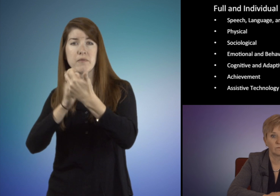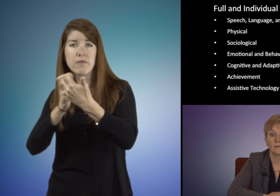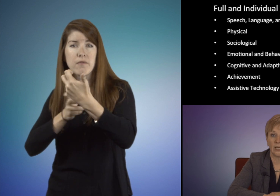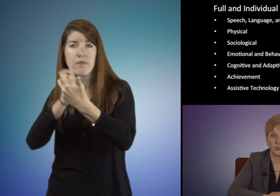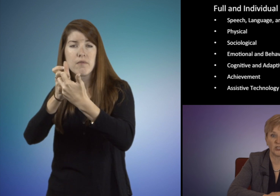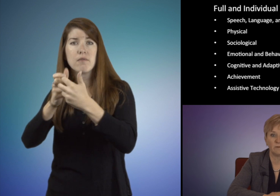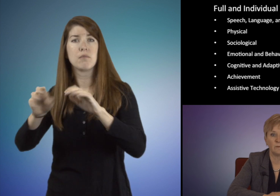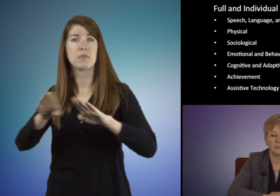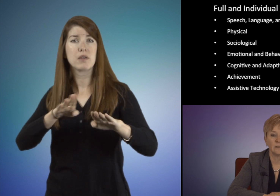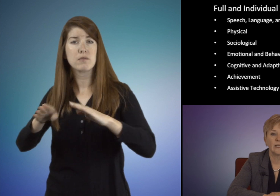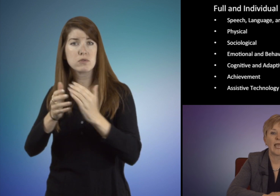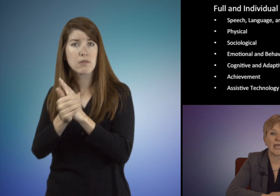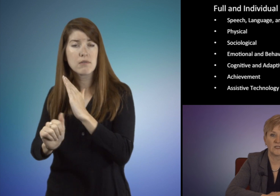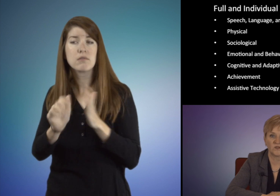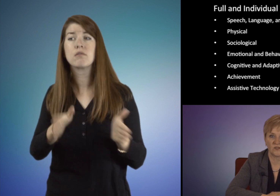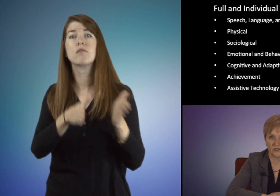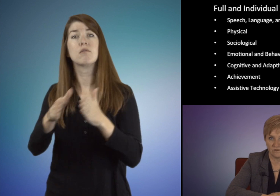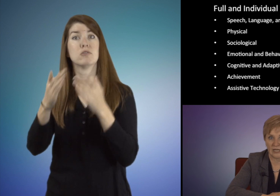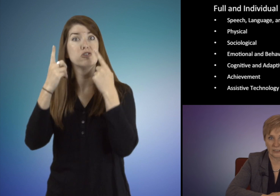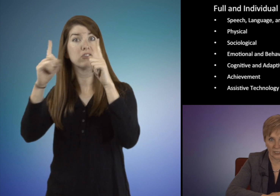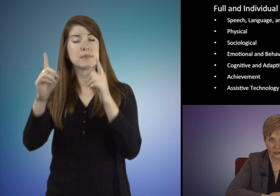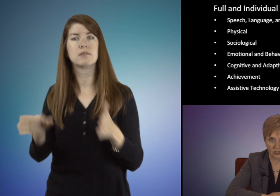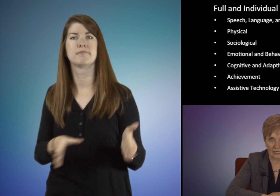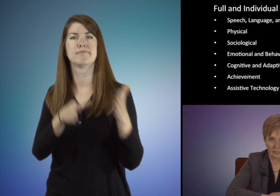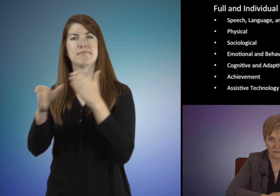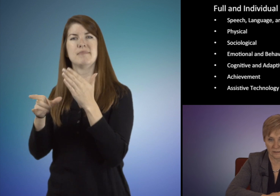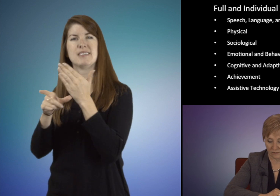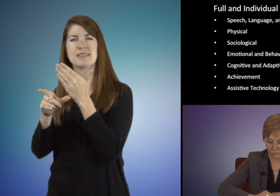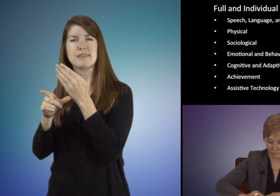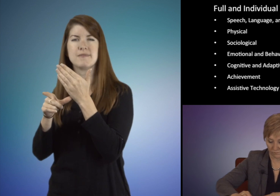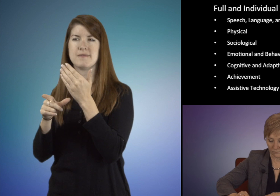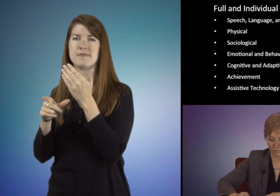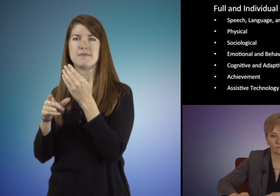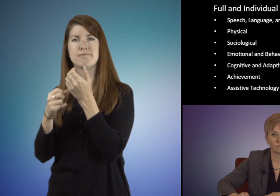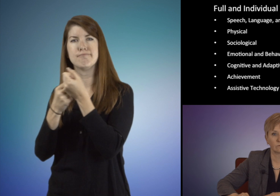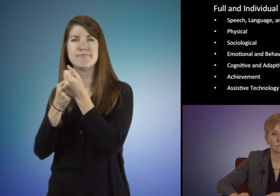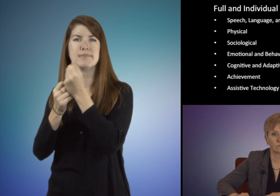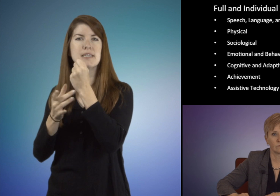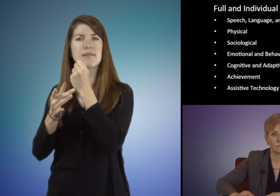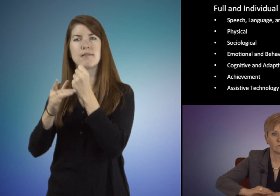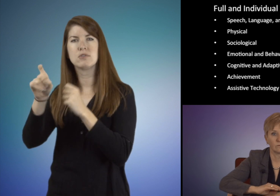skills, achievement, and assistive technology needs.